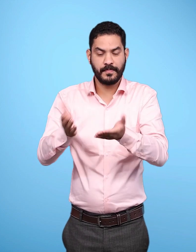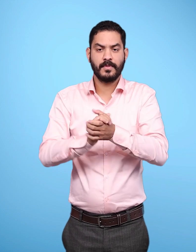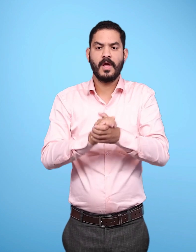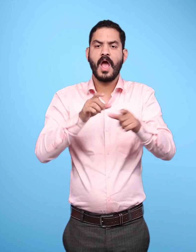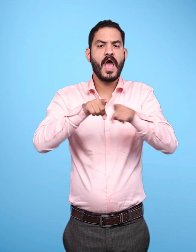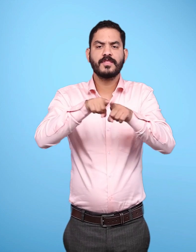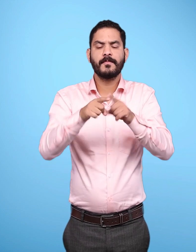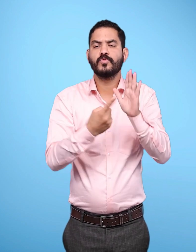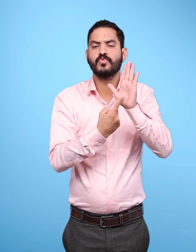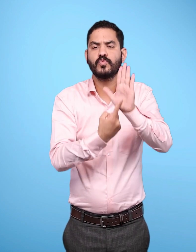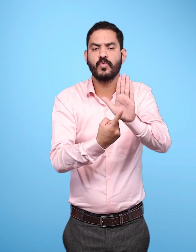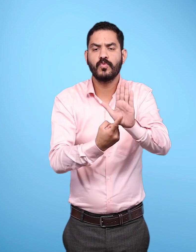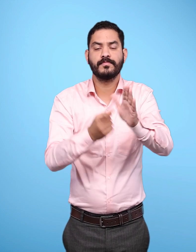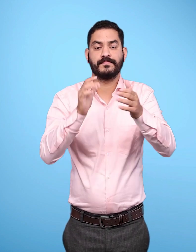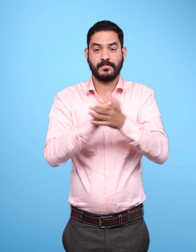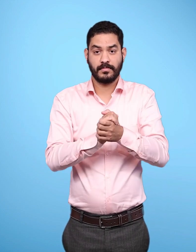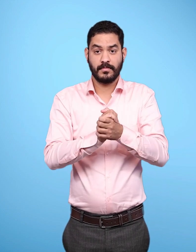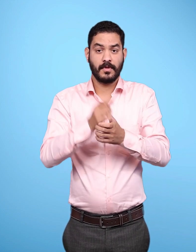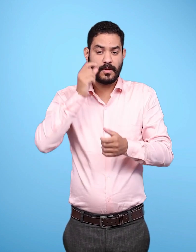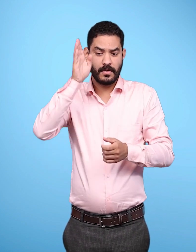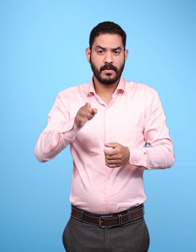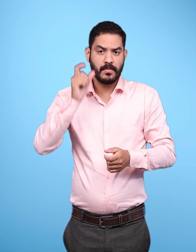For example, the poet Ch-10